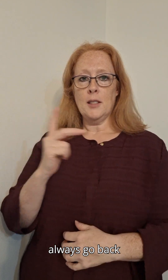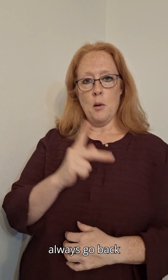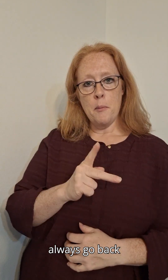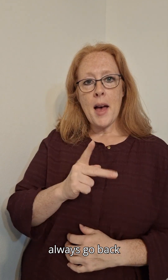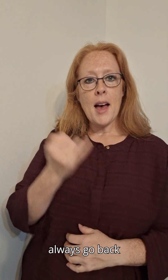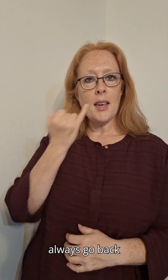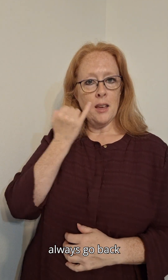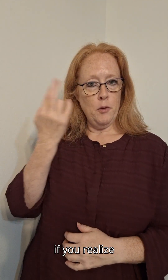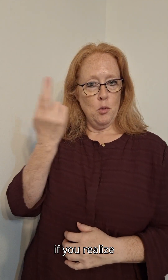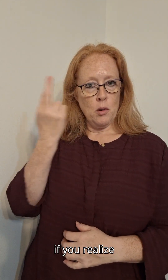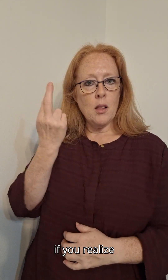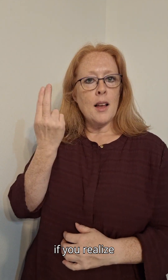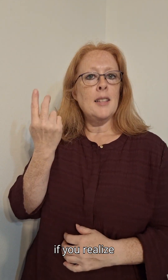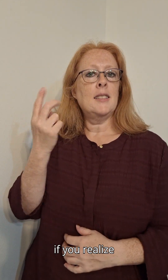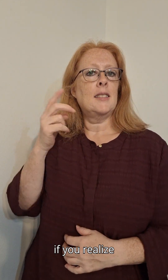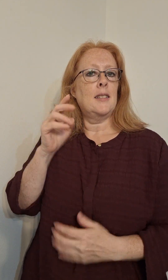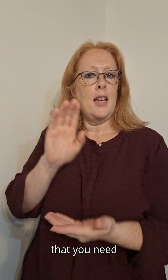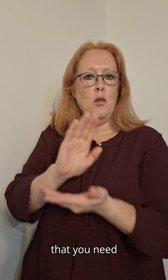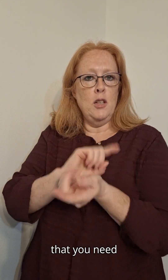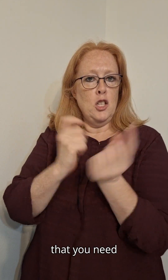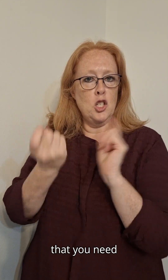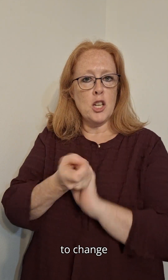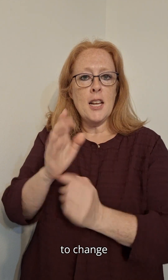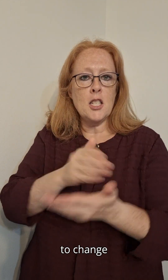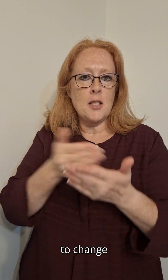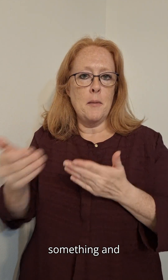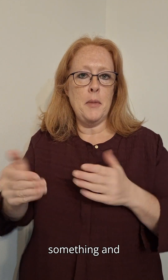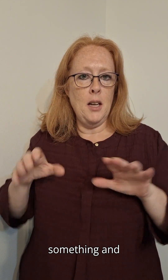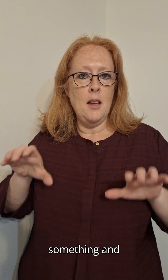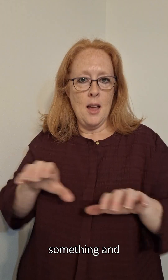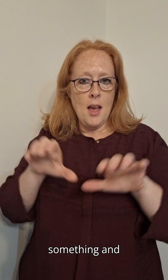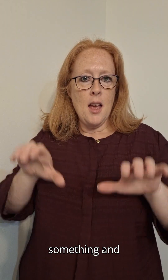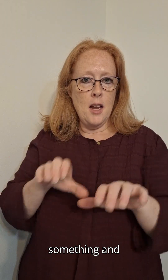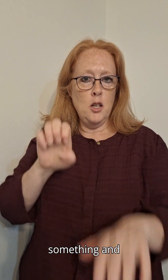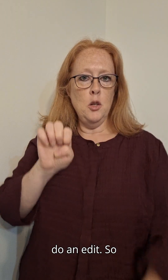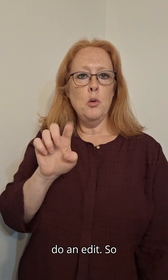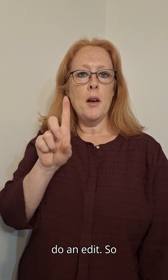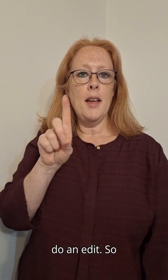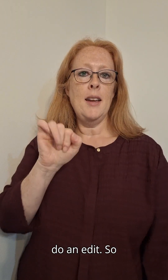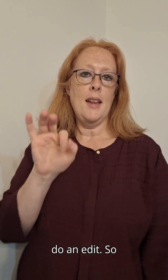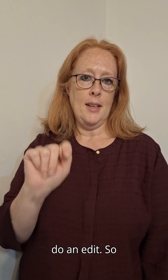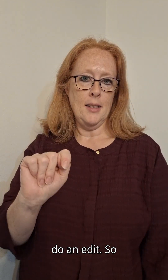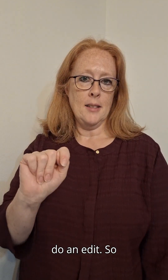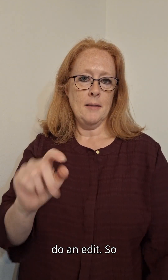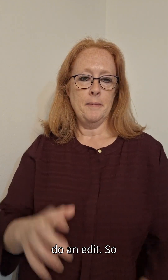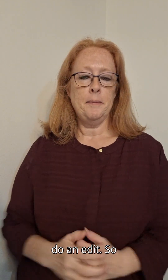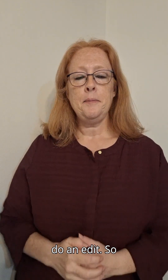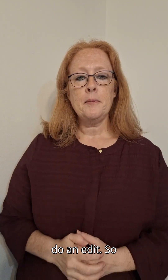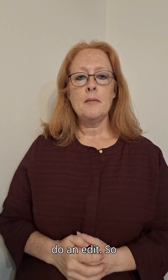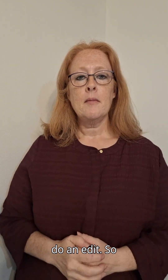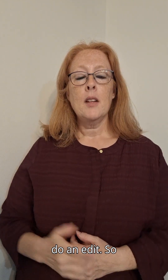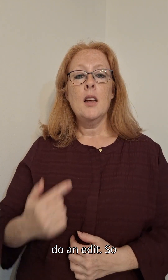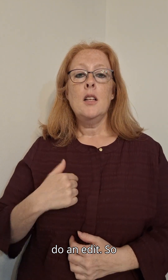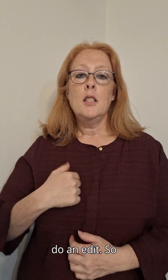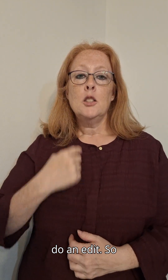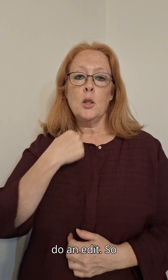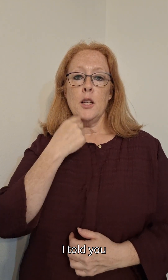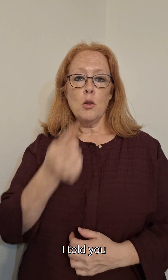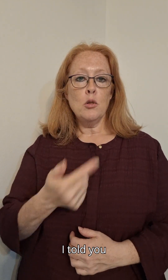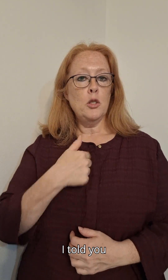go back if you realize that you need to change something and do an edit. So I told you